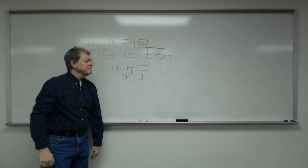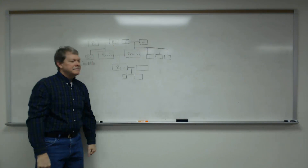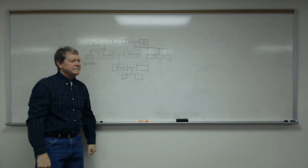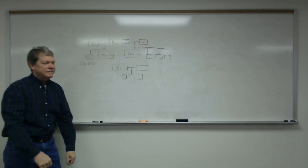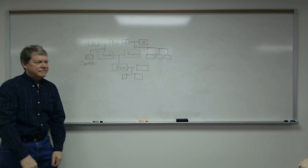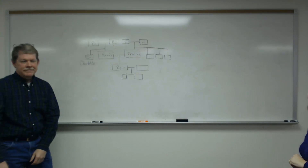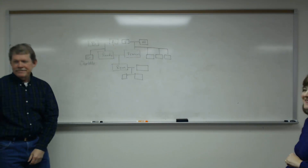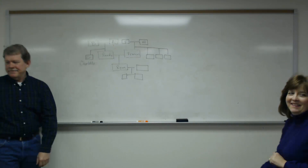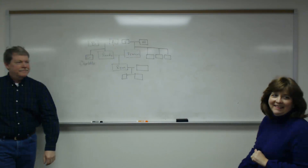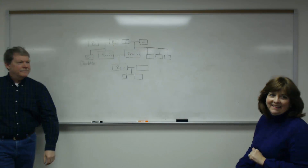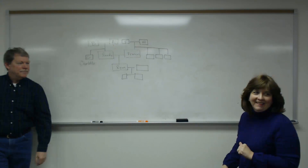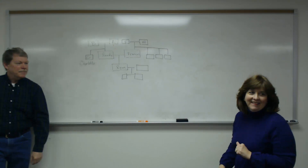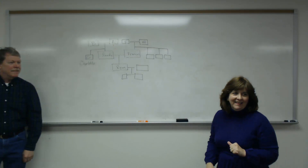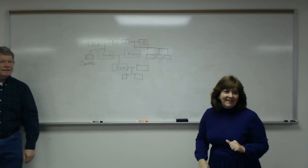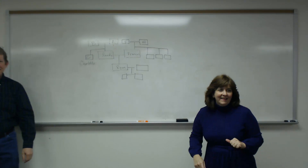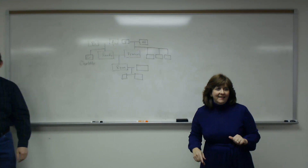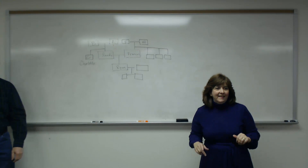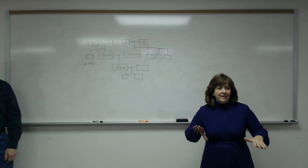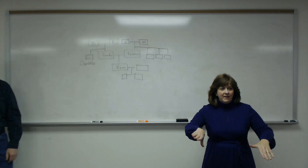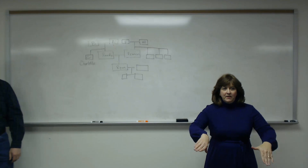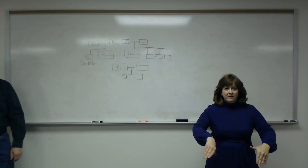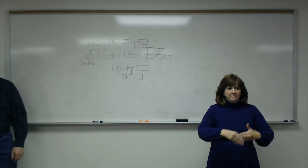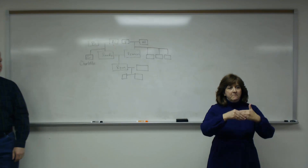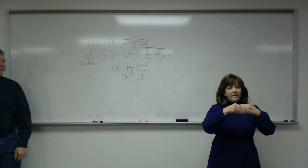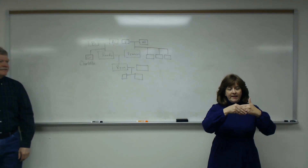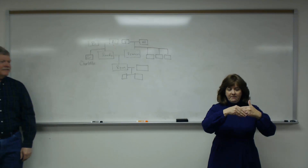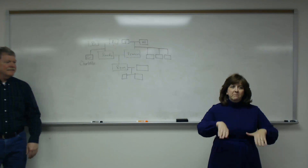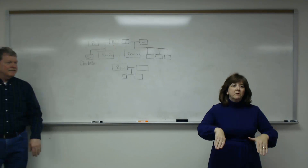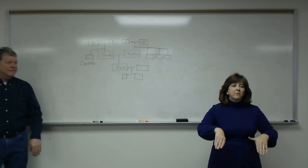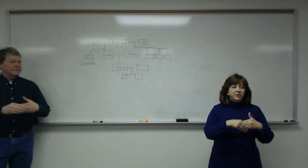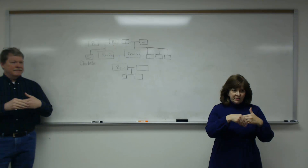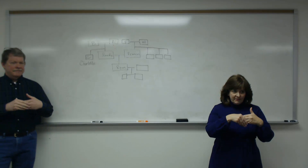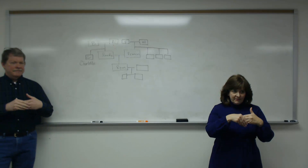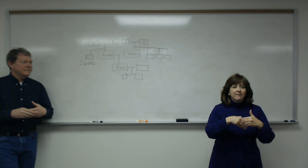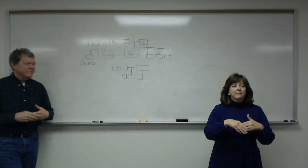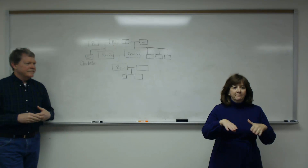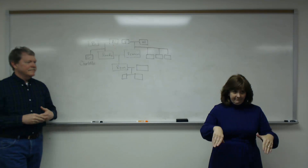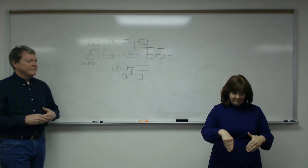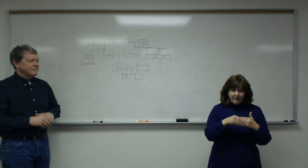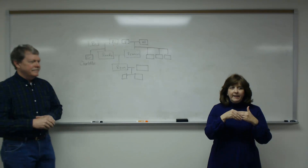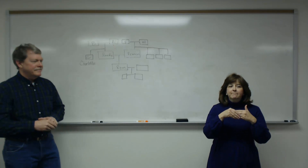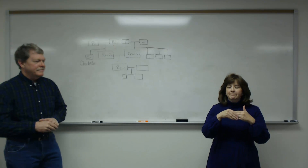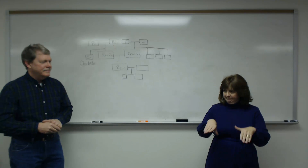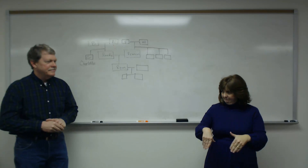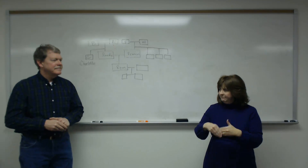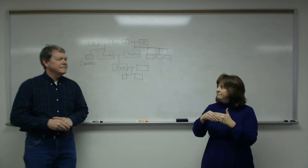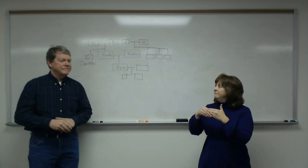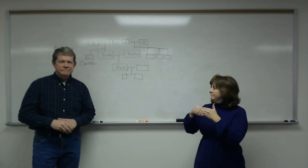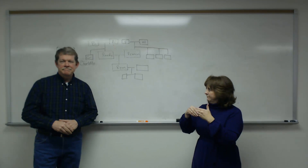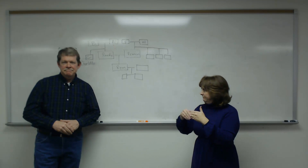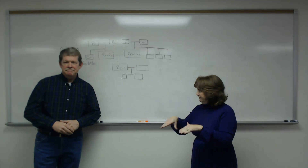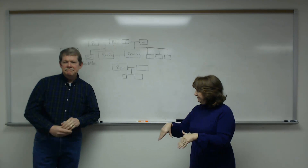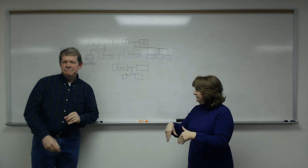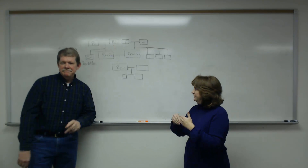So if you're describing a wedding, you do that? Kind of like, oh, I went to a We wedding. just do that, right? A wedding. Wedding.